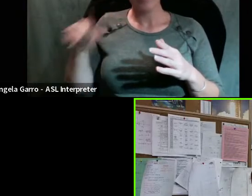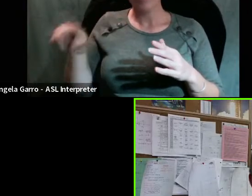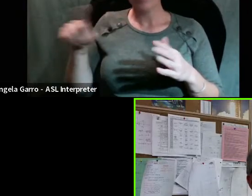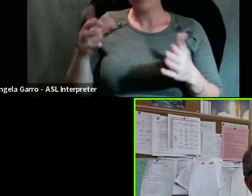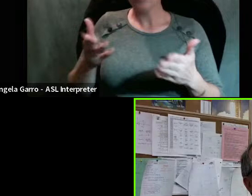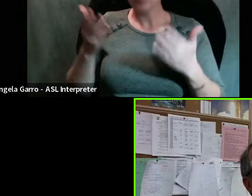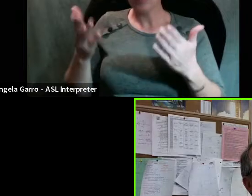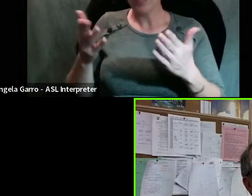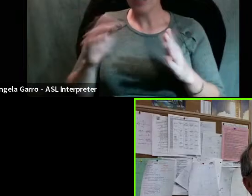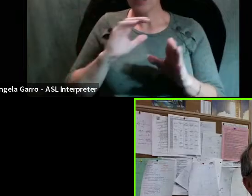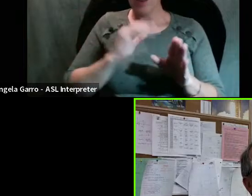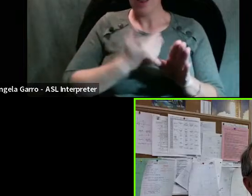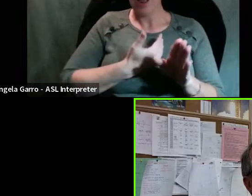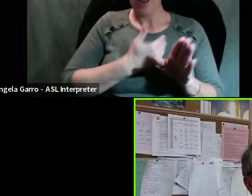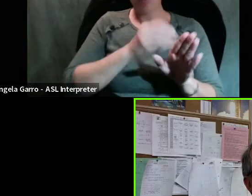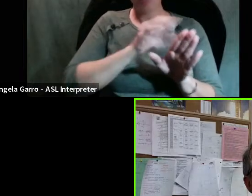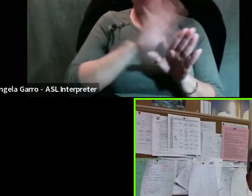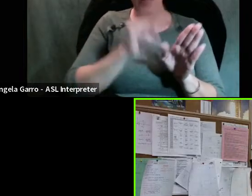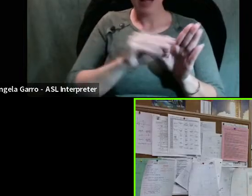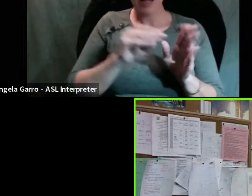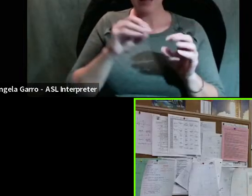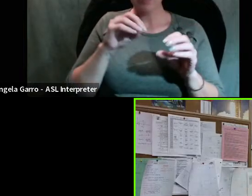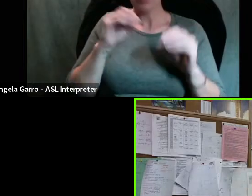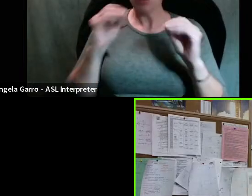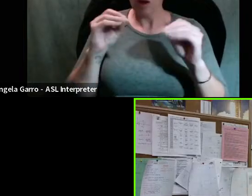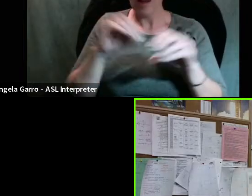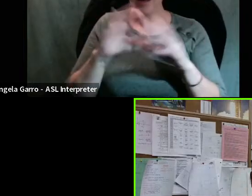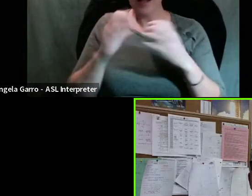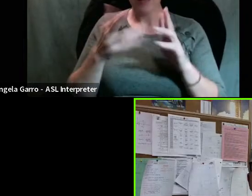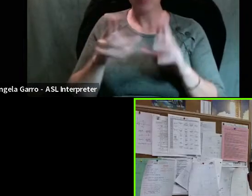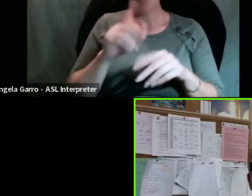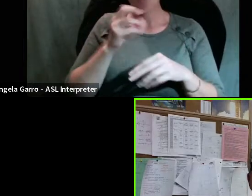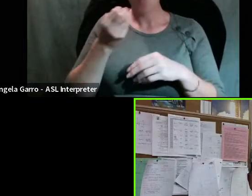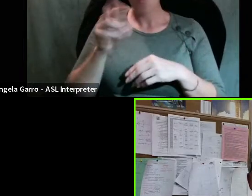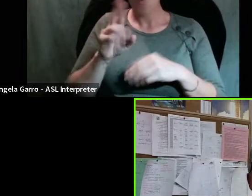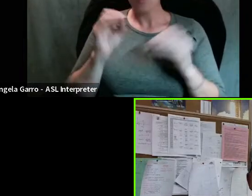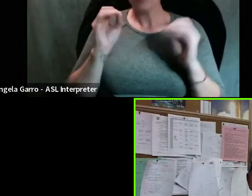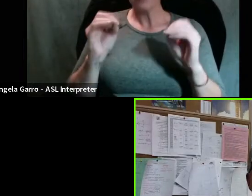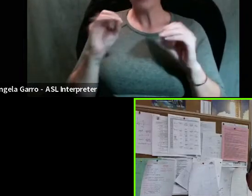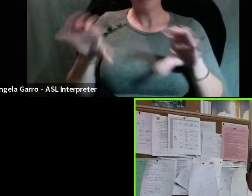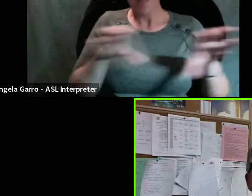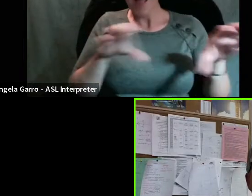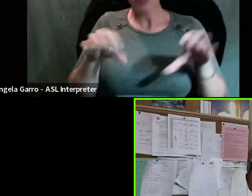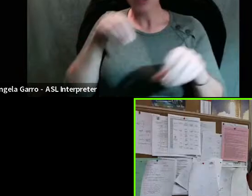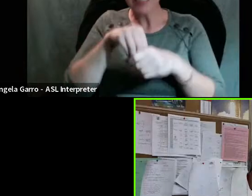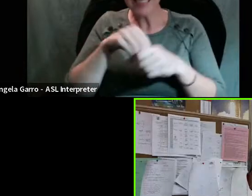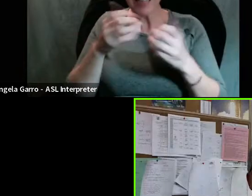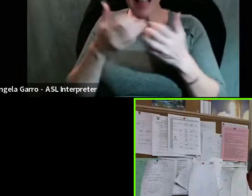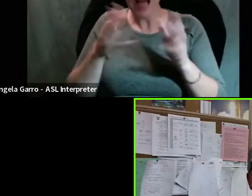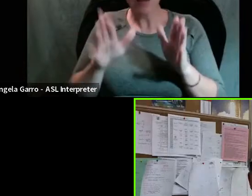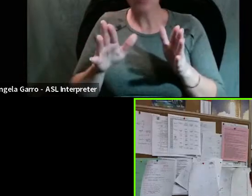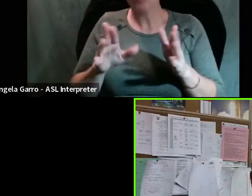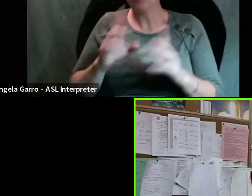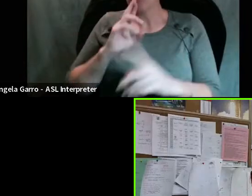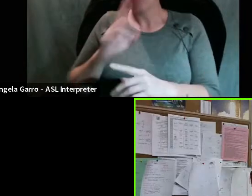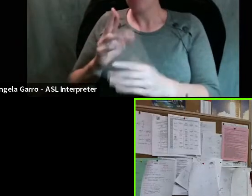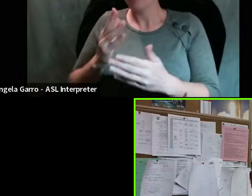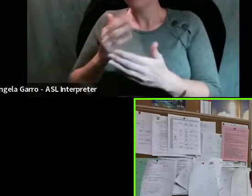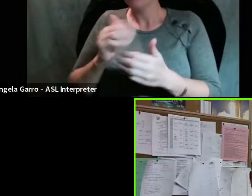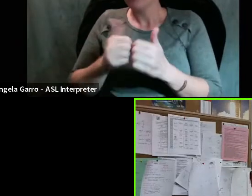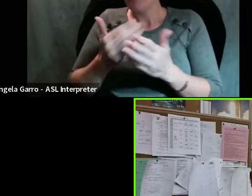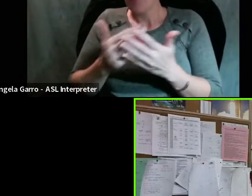is being taught in our classrooms, or that the teachers' actions in our classrooms are somehow